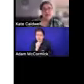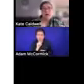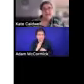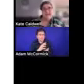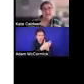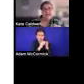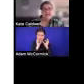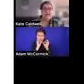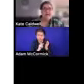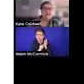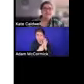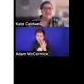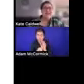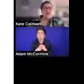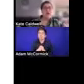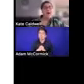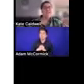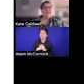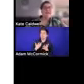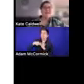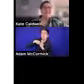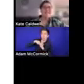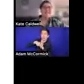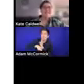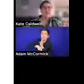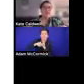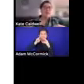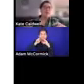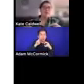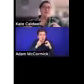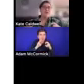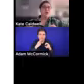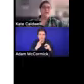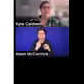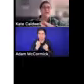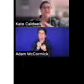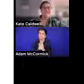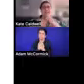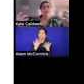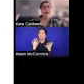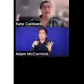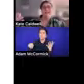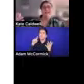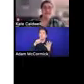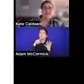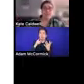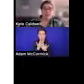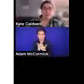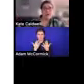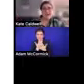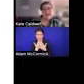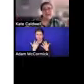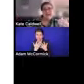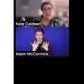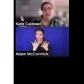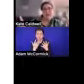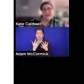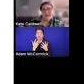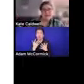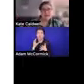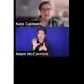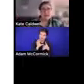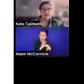data, qualitative data, and then quantify it so that you can show something like a demographic table. That doesn't